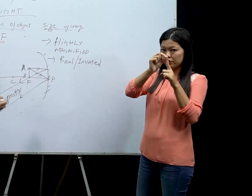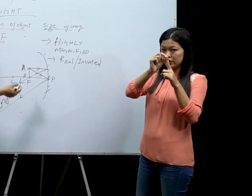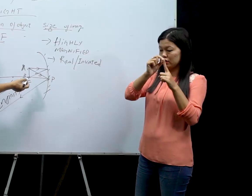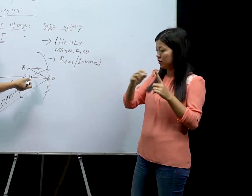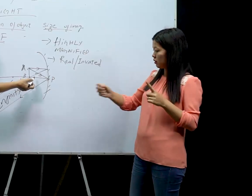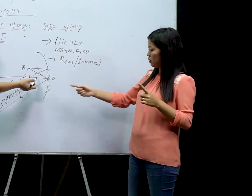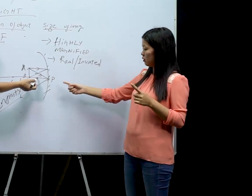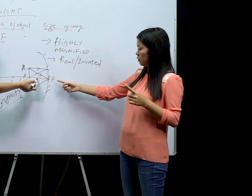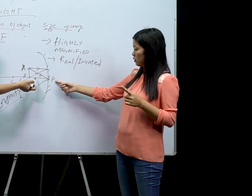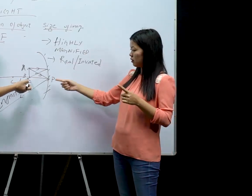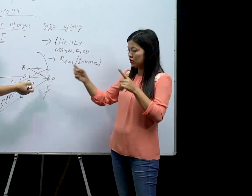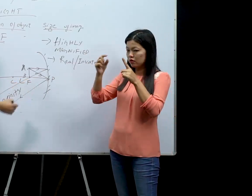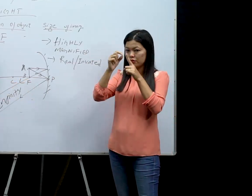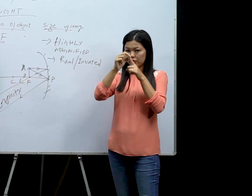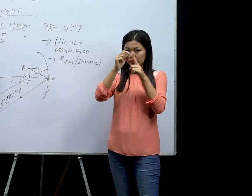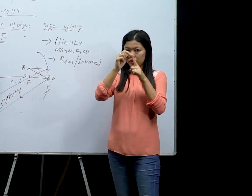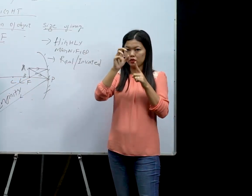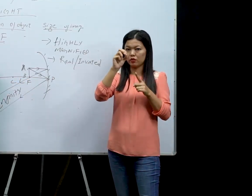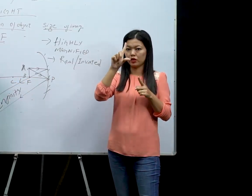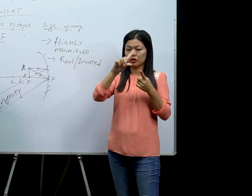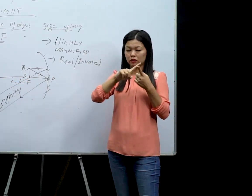So we are going to stand between these two.